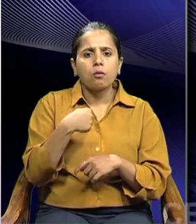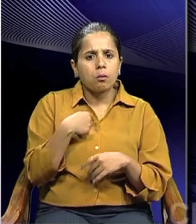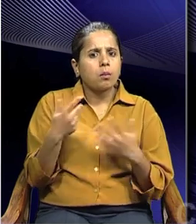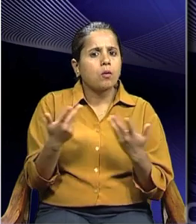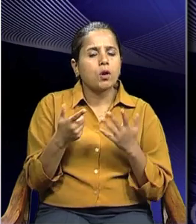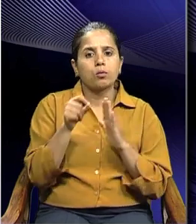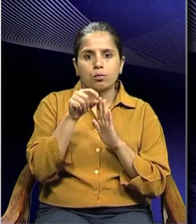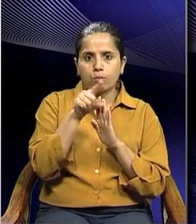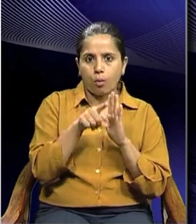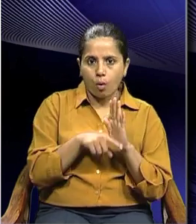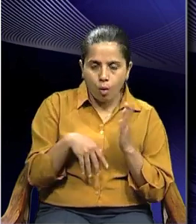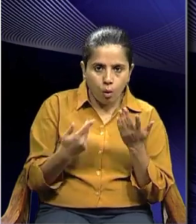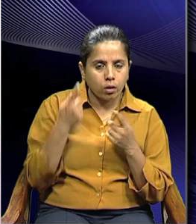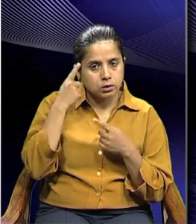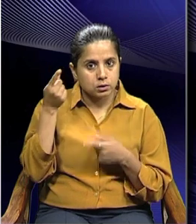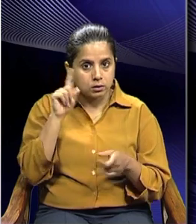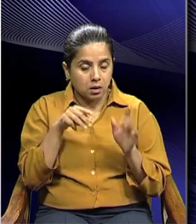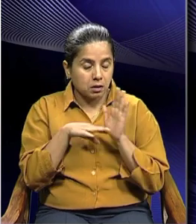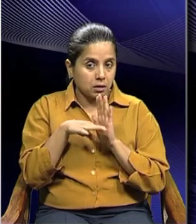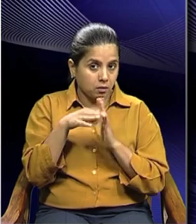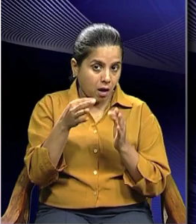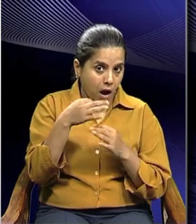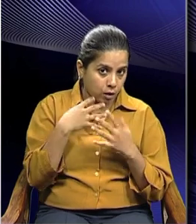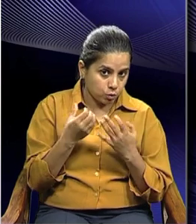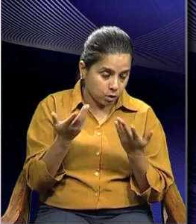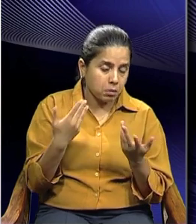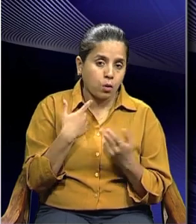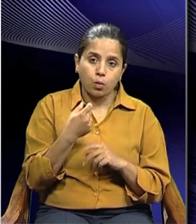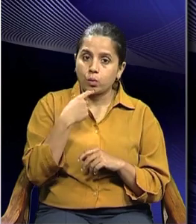the policy or strategic level, if you ask me, I would say